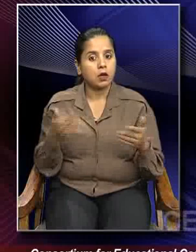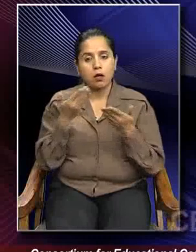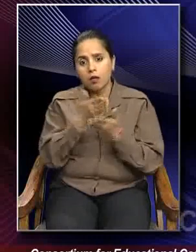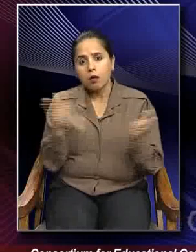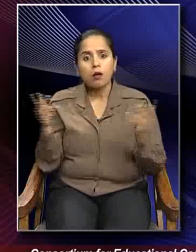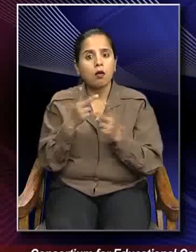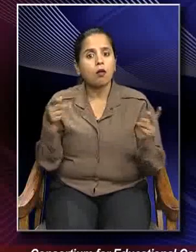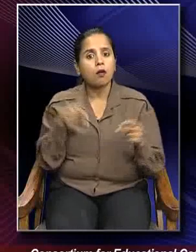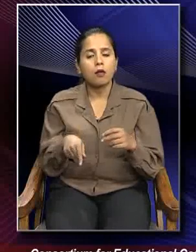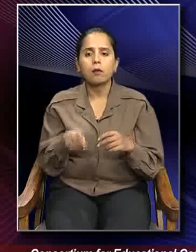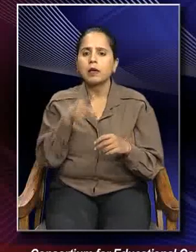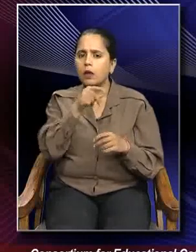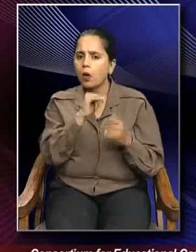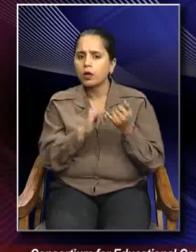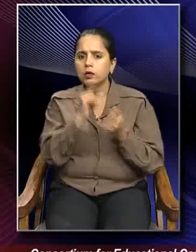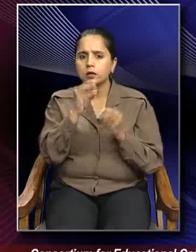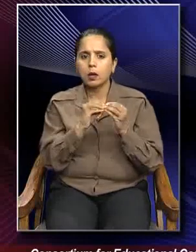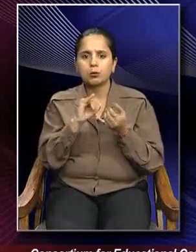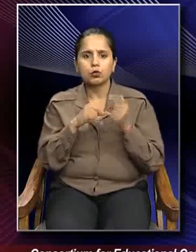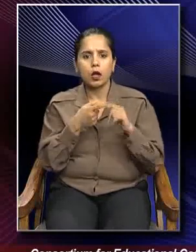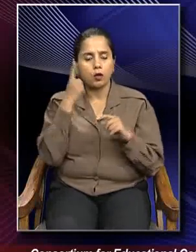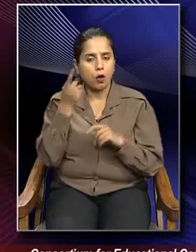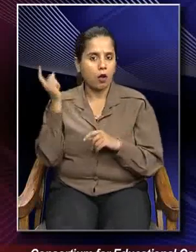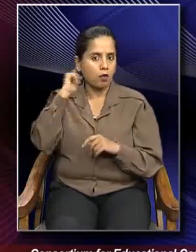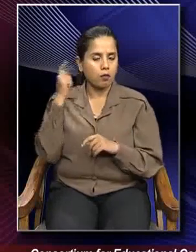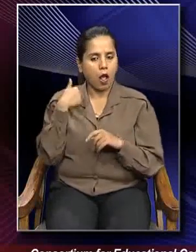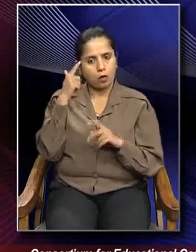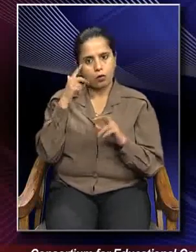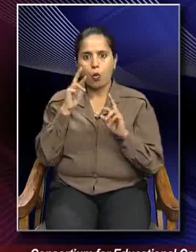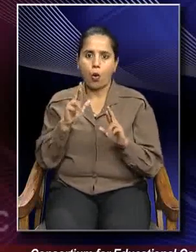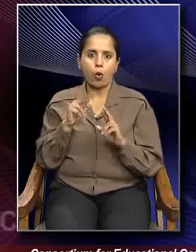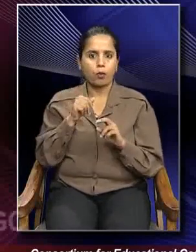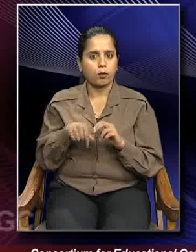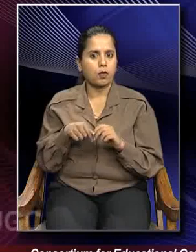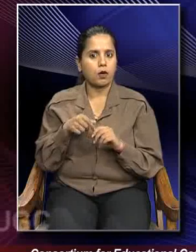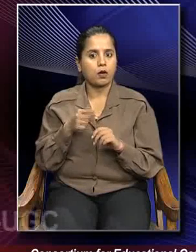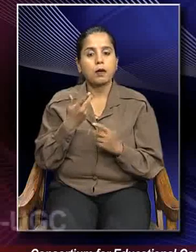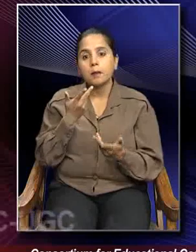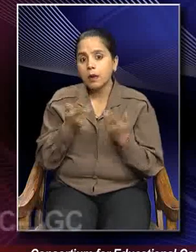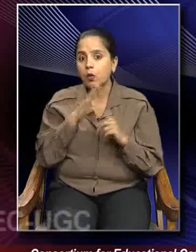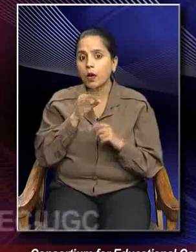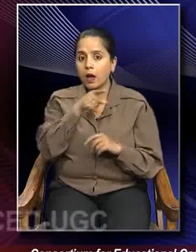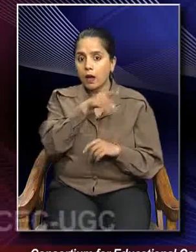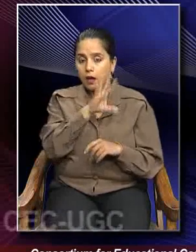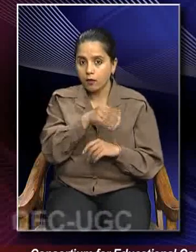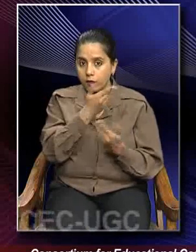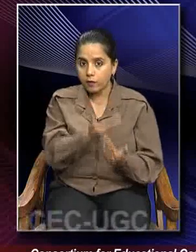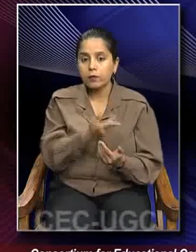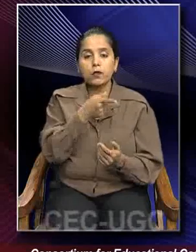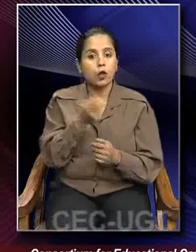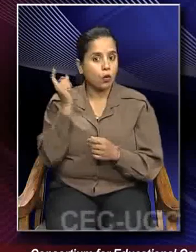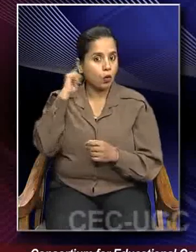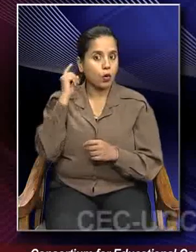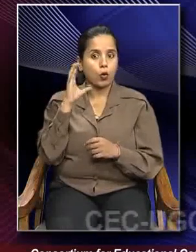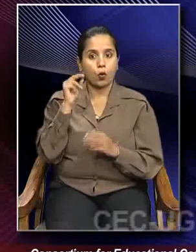is a substratum of consciousness. That means it is that where the consciousness